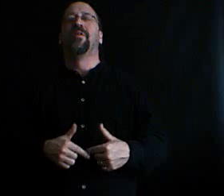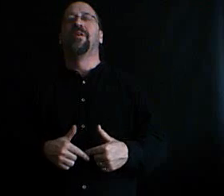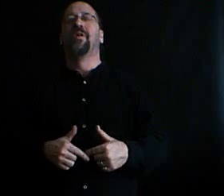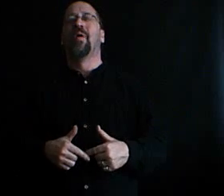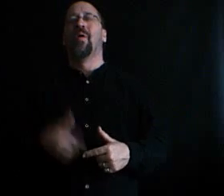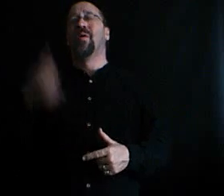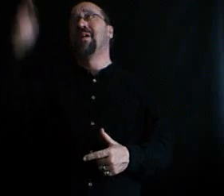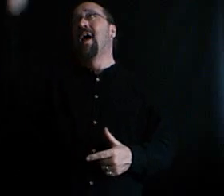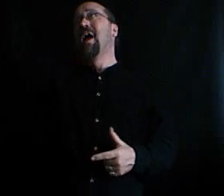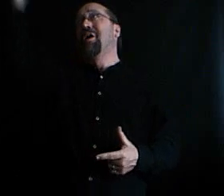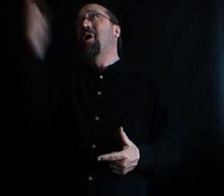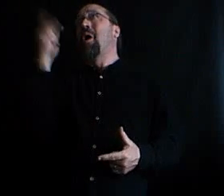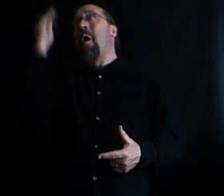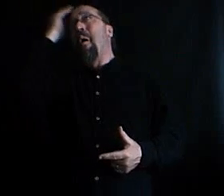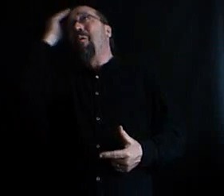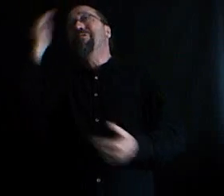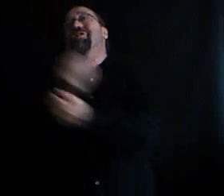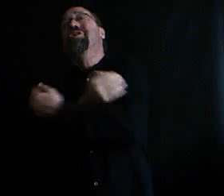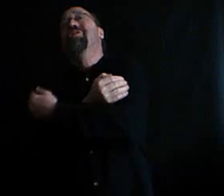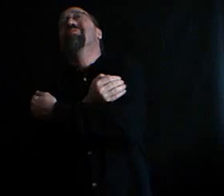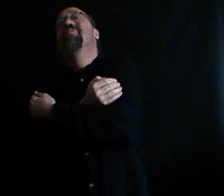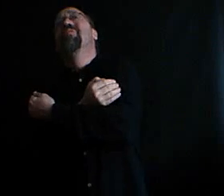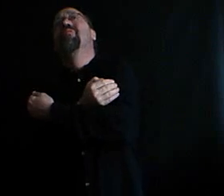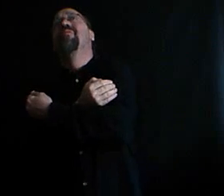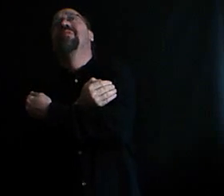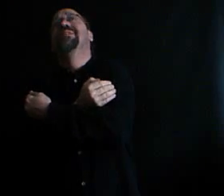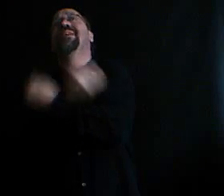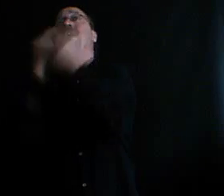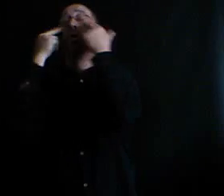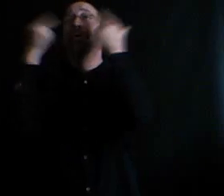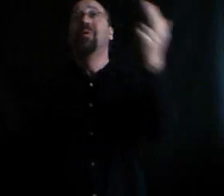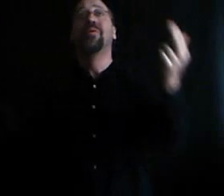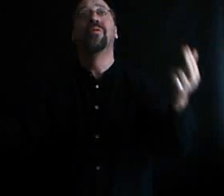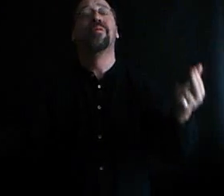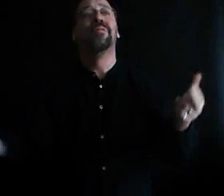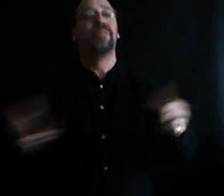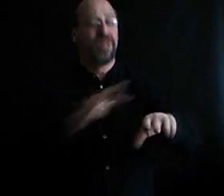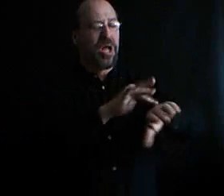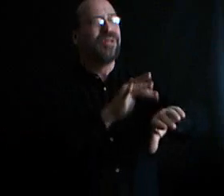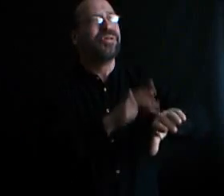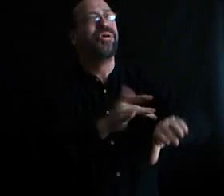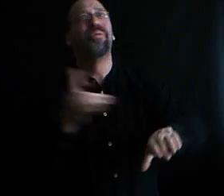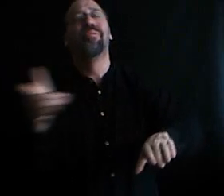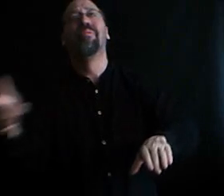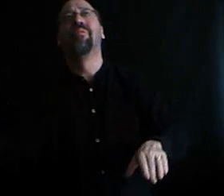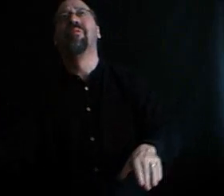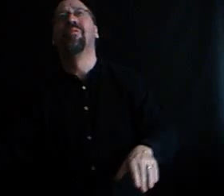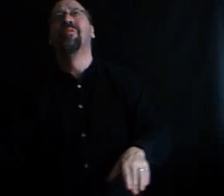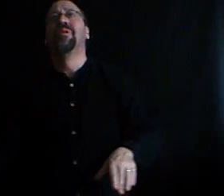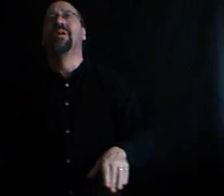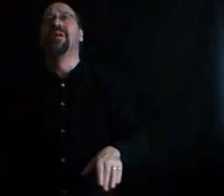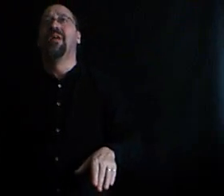knows I will hold you, see you, touch you. Maybe